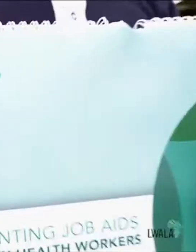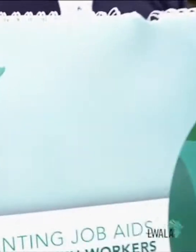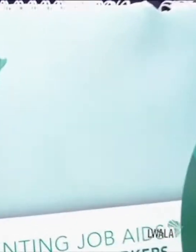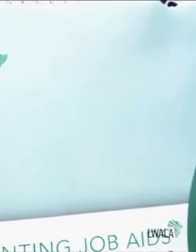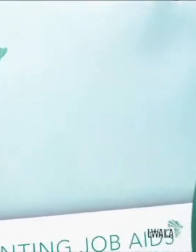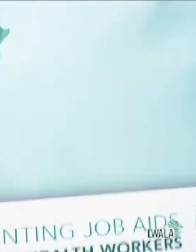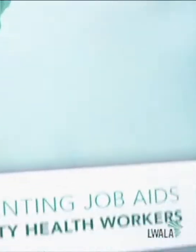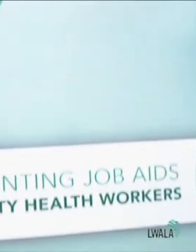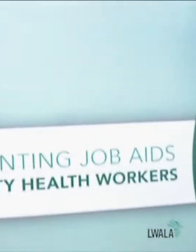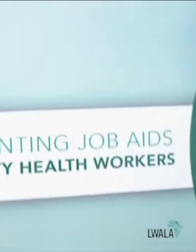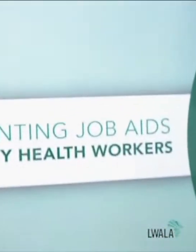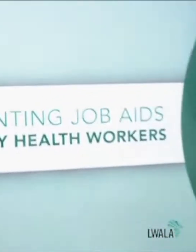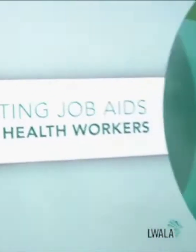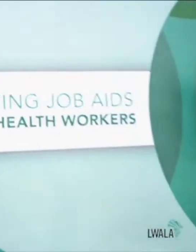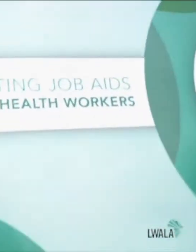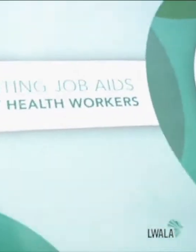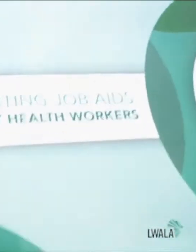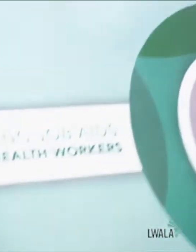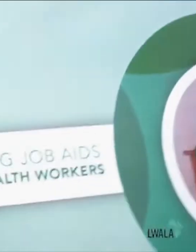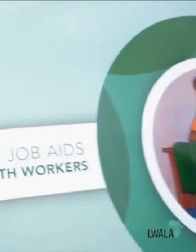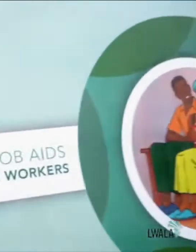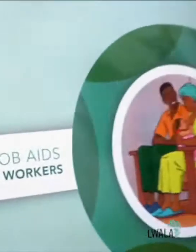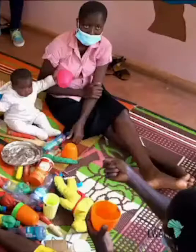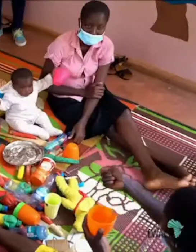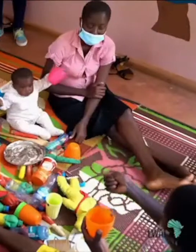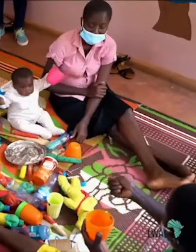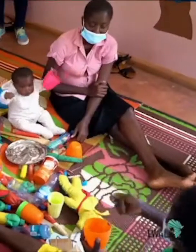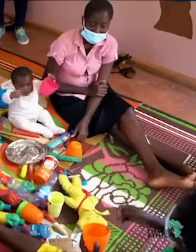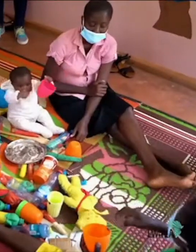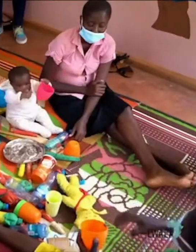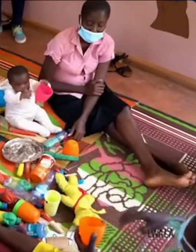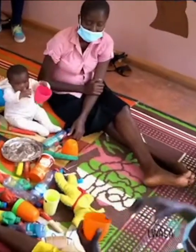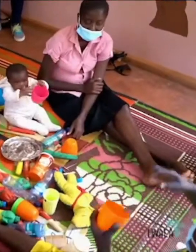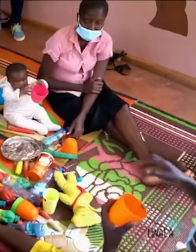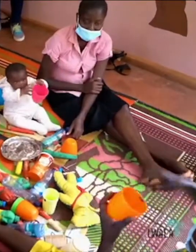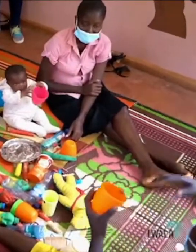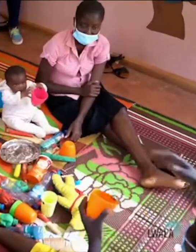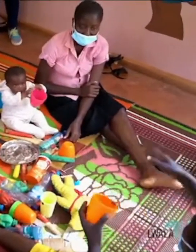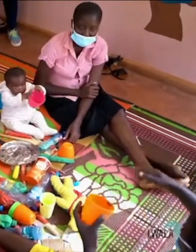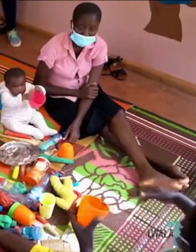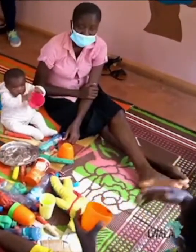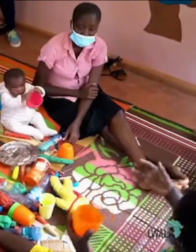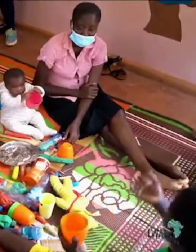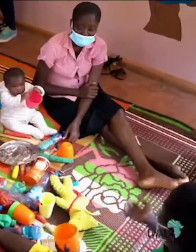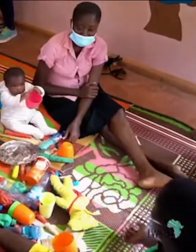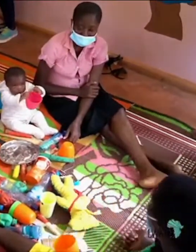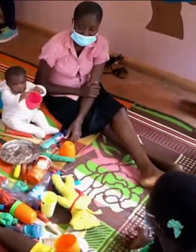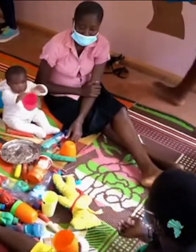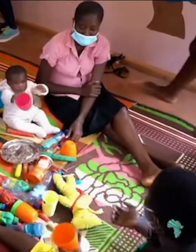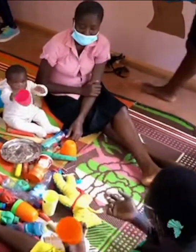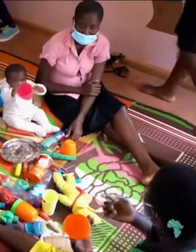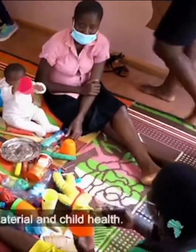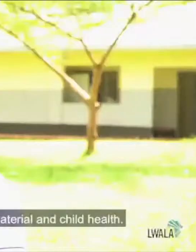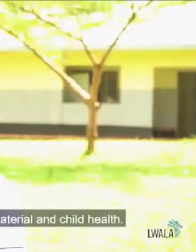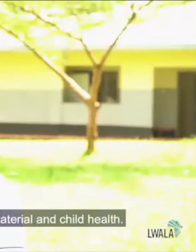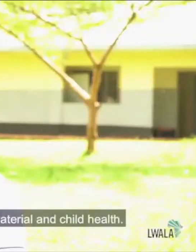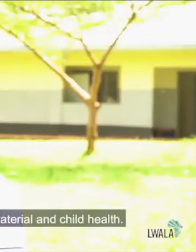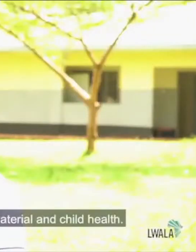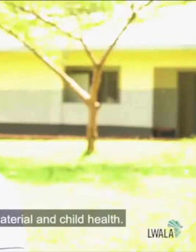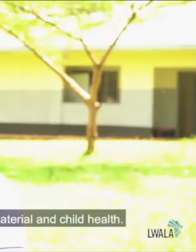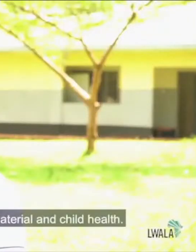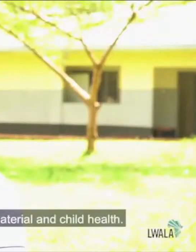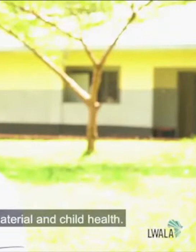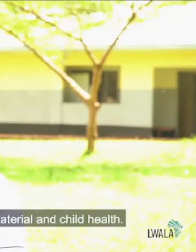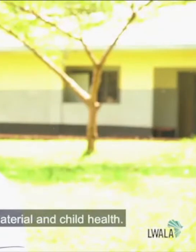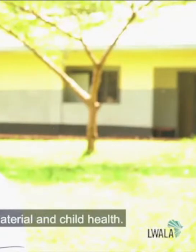in children when they are older, yet research shows that the returns on investment are more substantial in children during their earlier years.